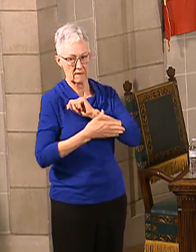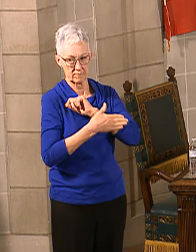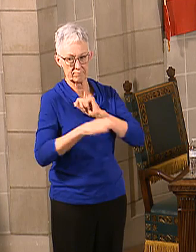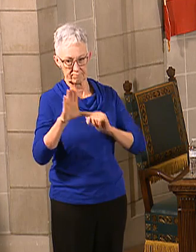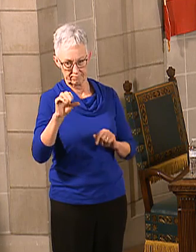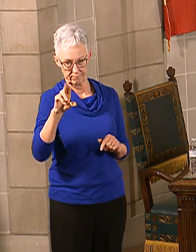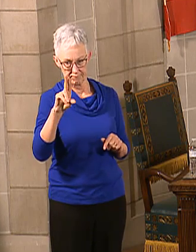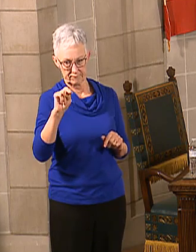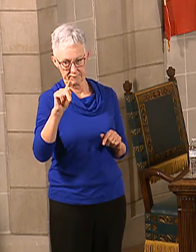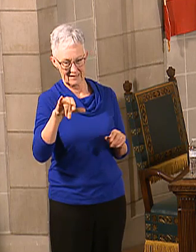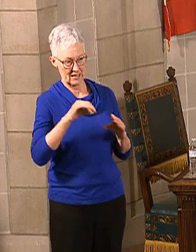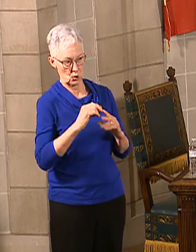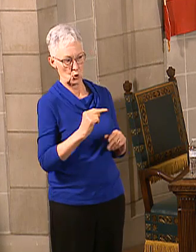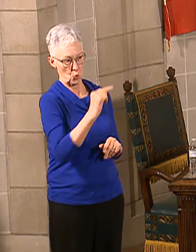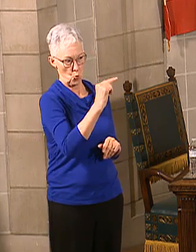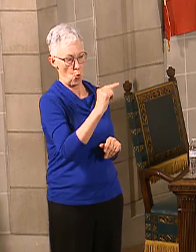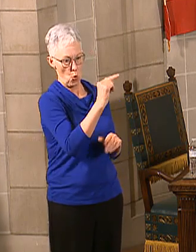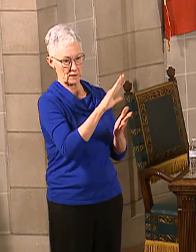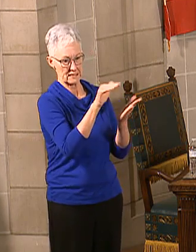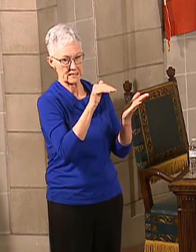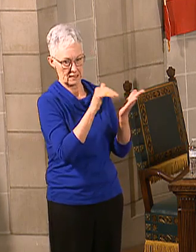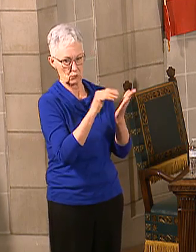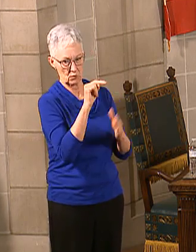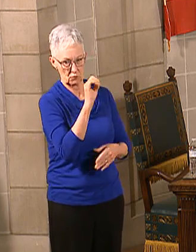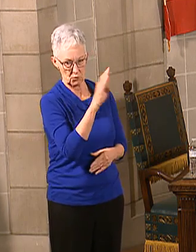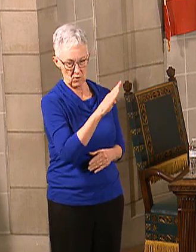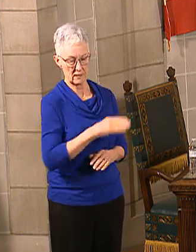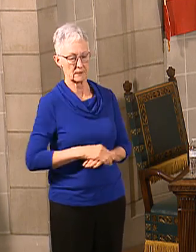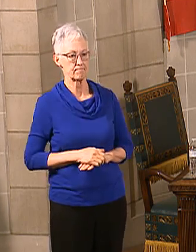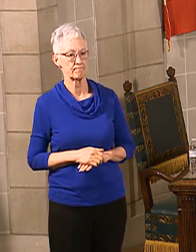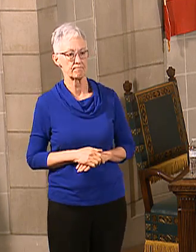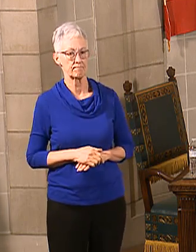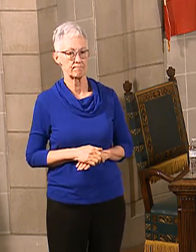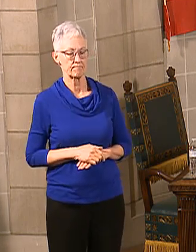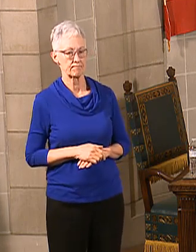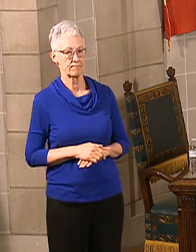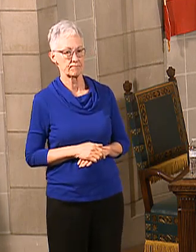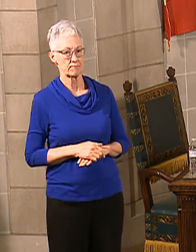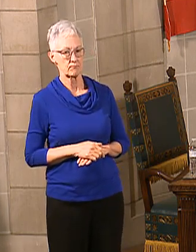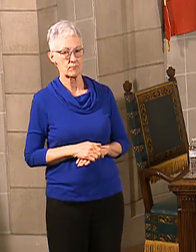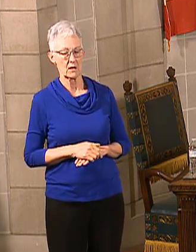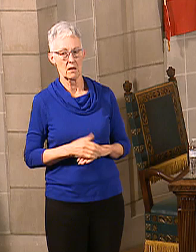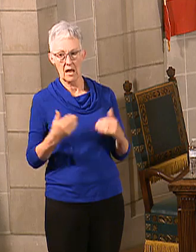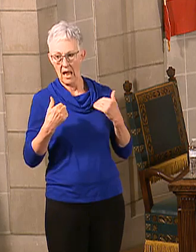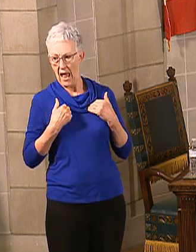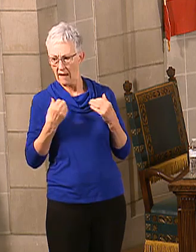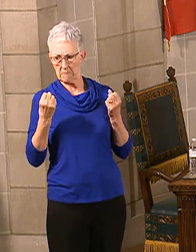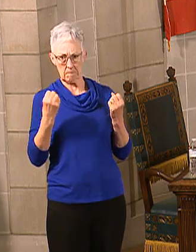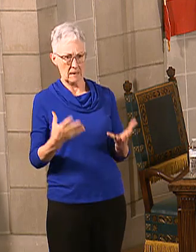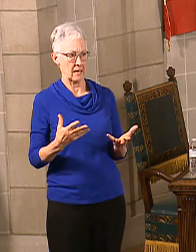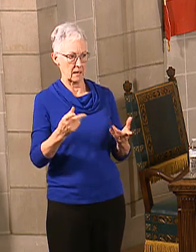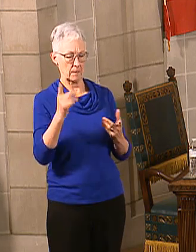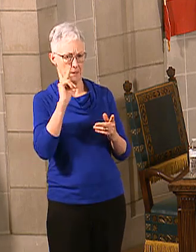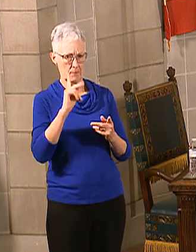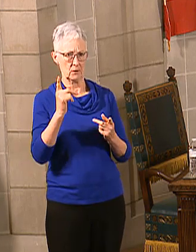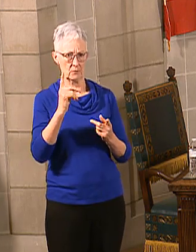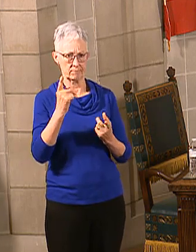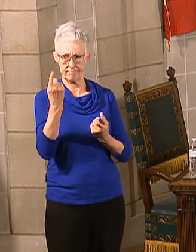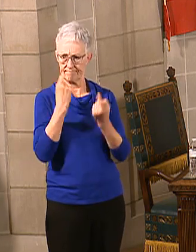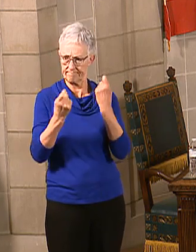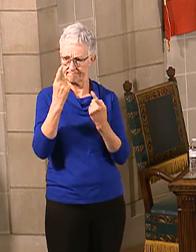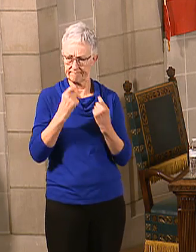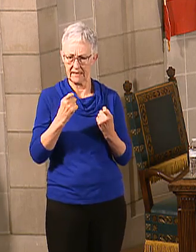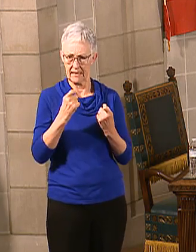One of the things I wanted to talk about today is we've been getting a lot of questions about online notary. Some of you may recall that last